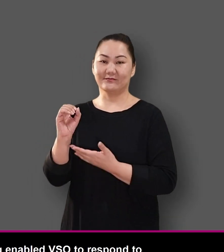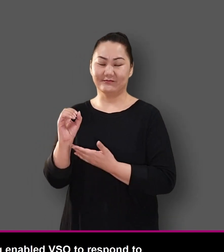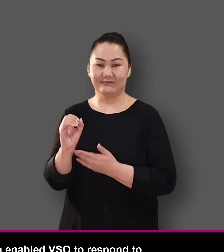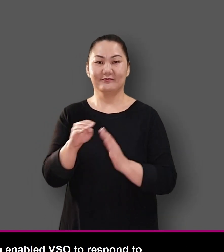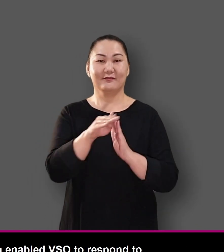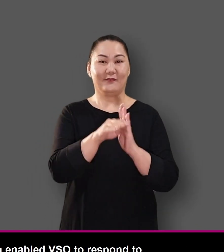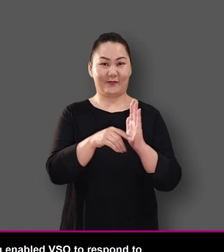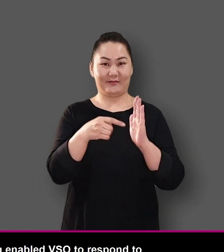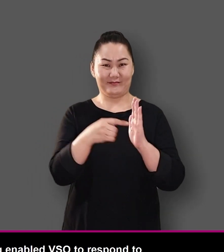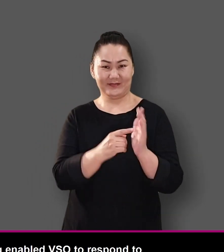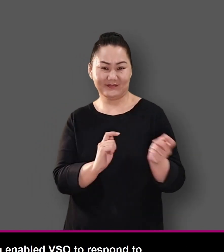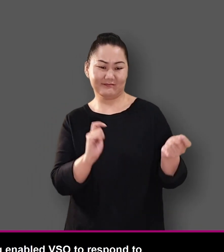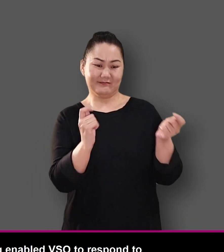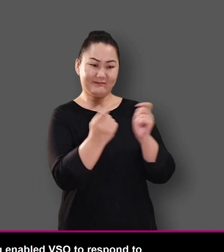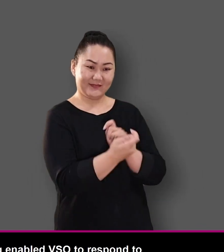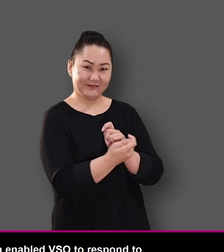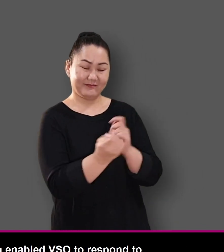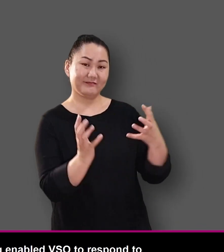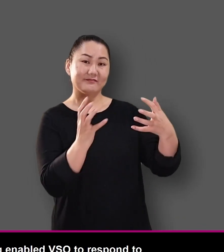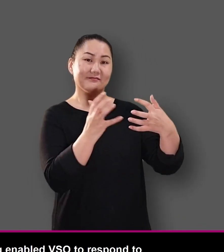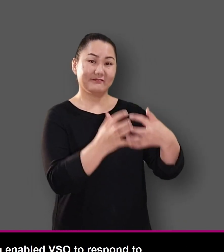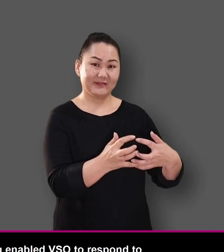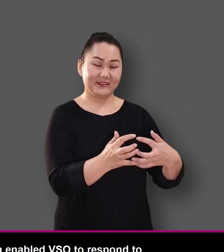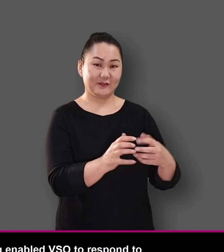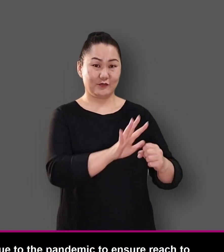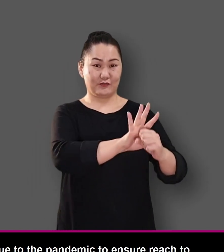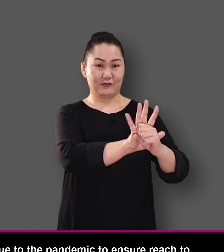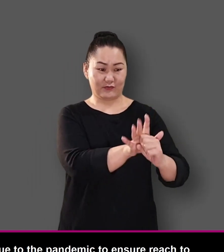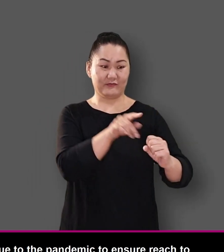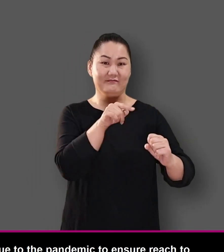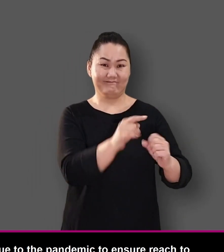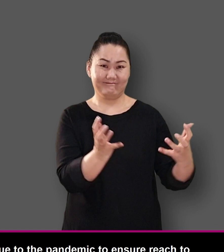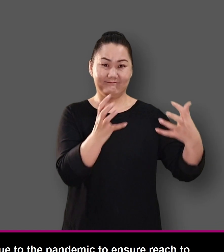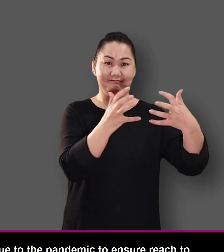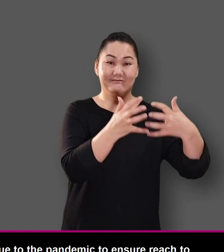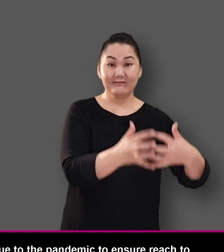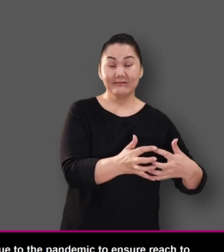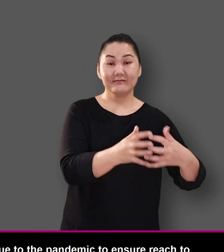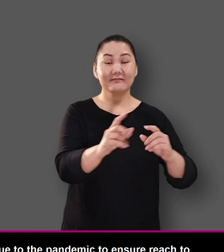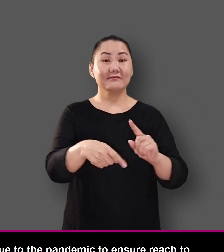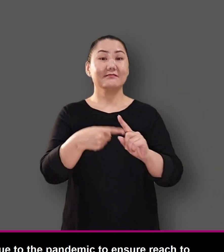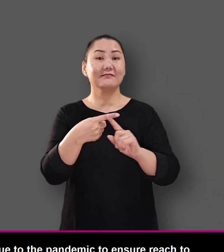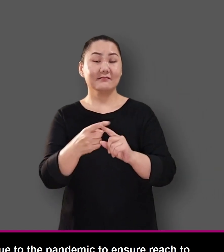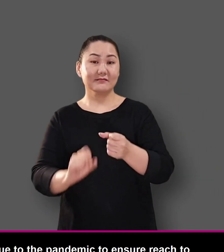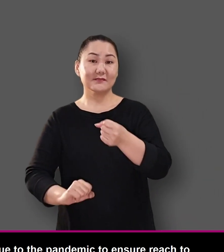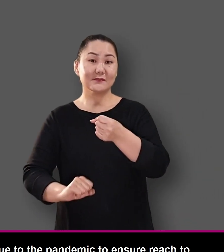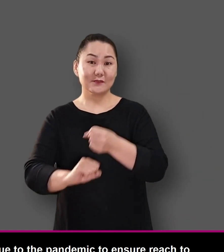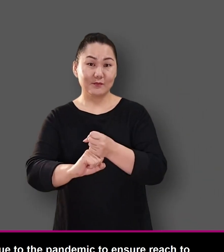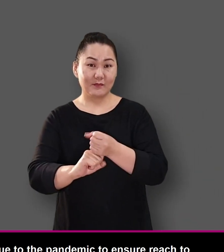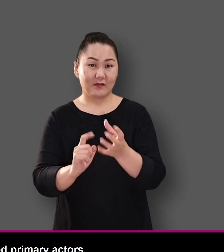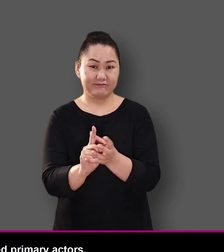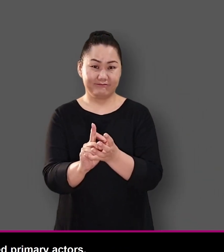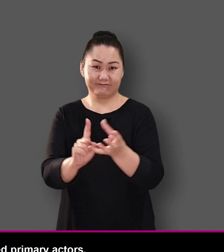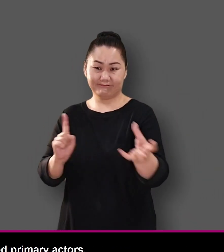Adaptive programming enabled VSO to respond to the specific challenges posed due to the pandemic, to ensure reach